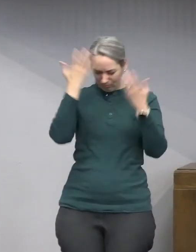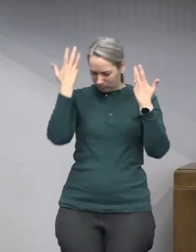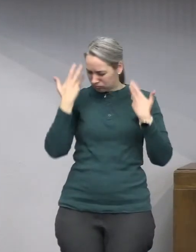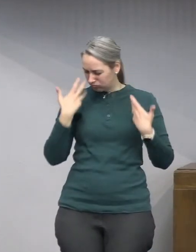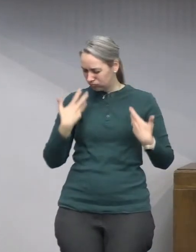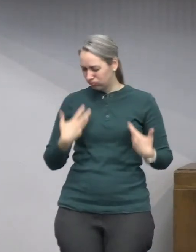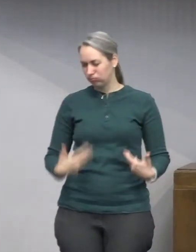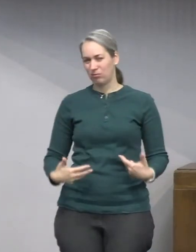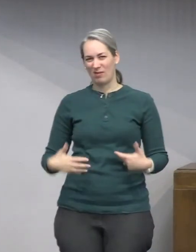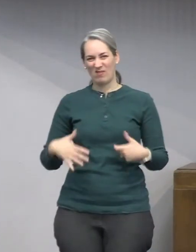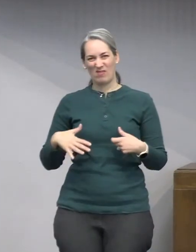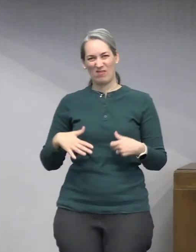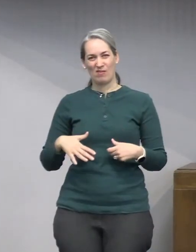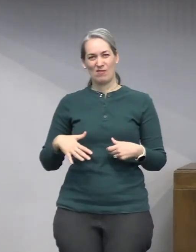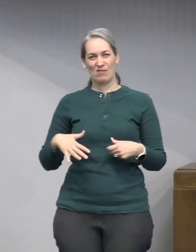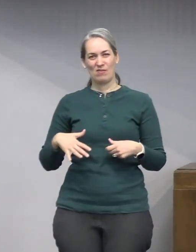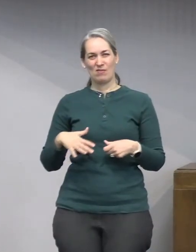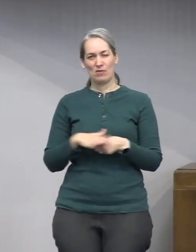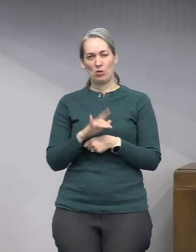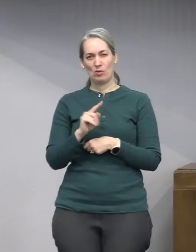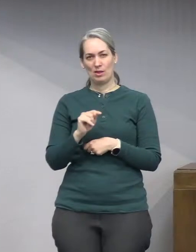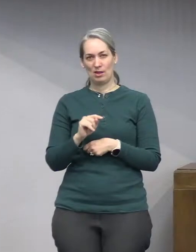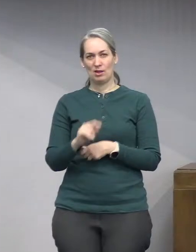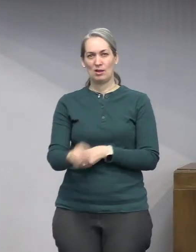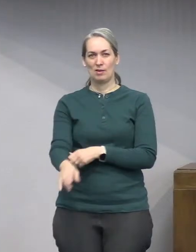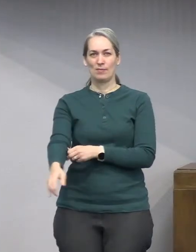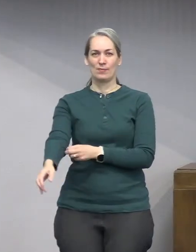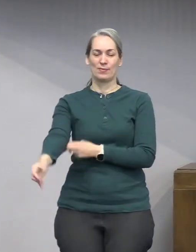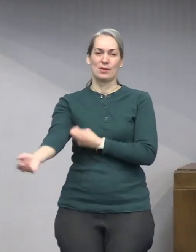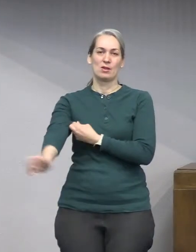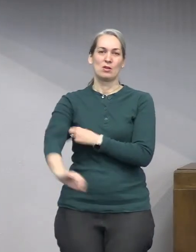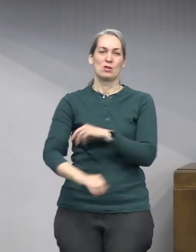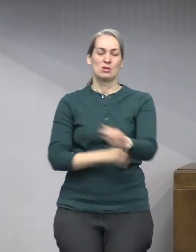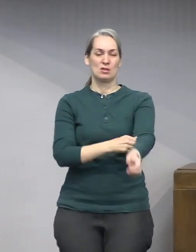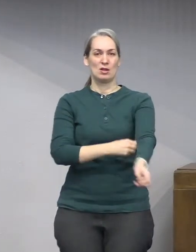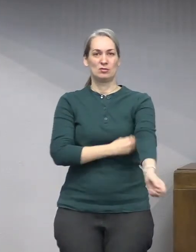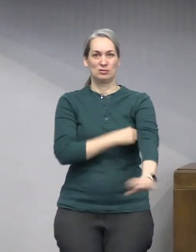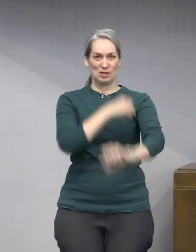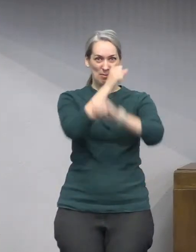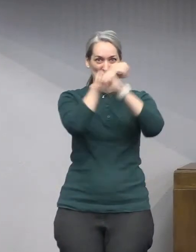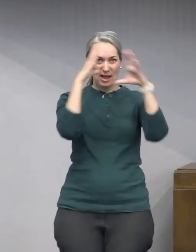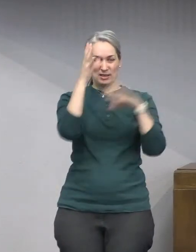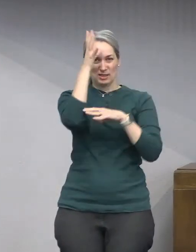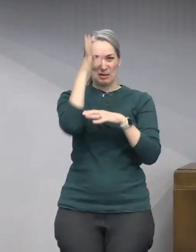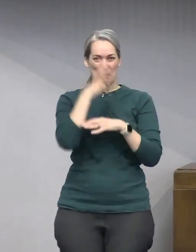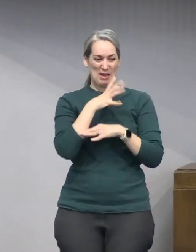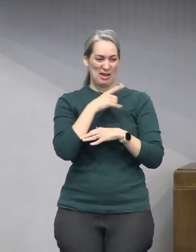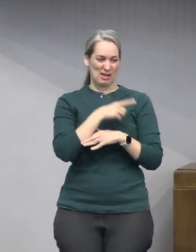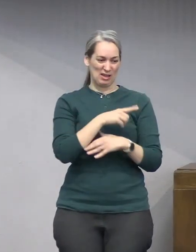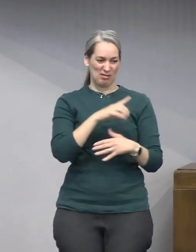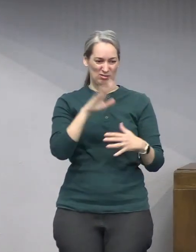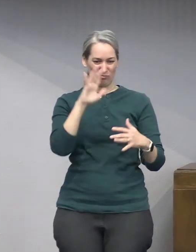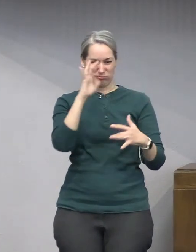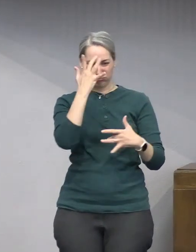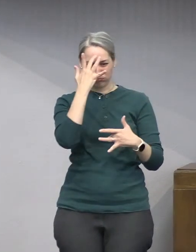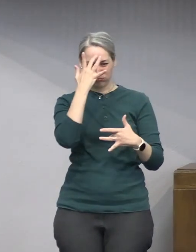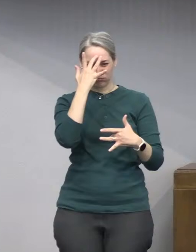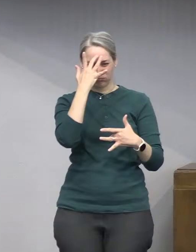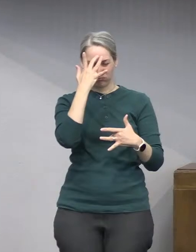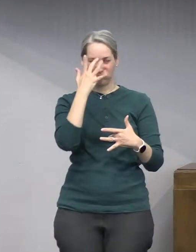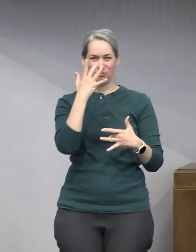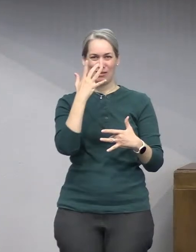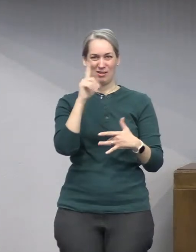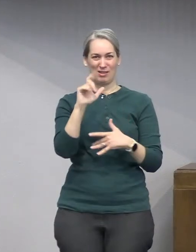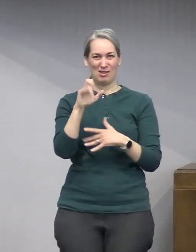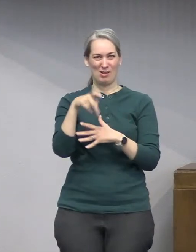he was filled with leprosy. But the idea is this man had an affliction that covered and filled